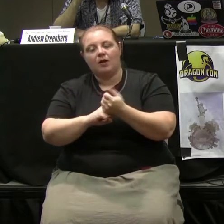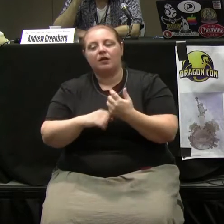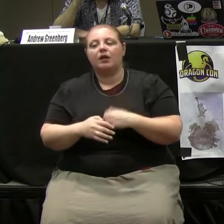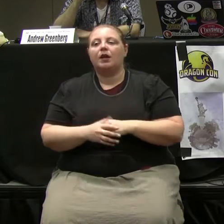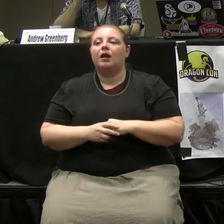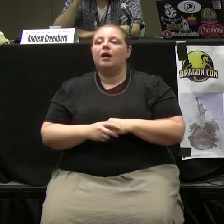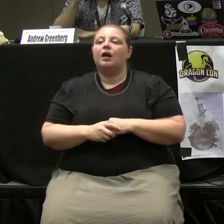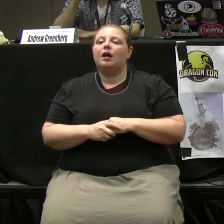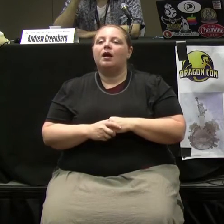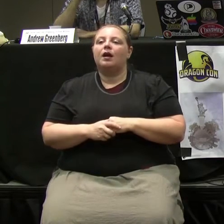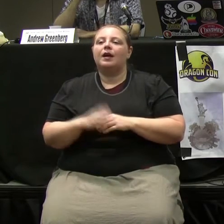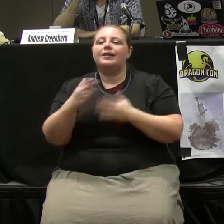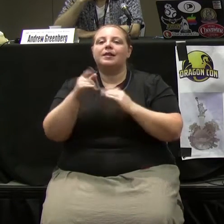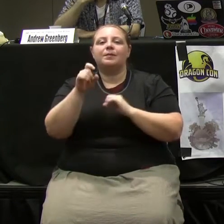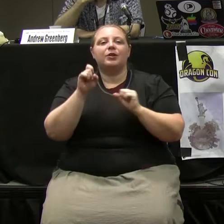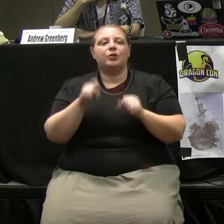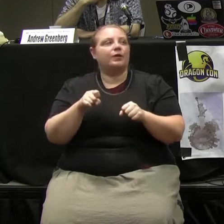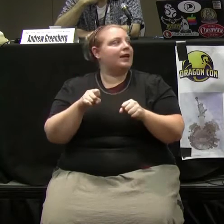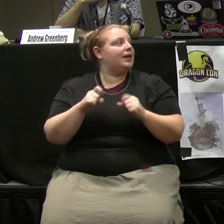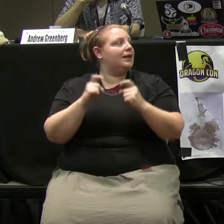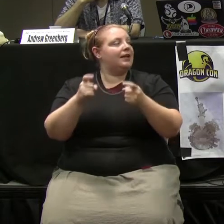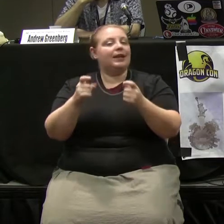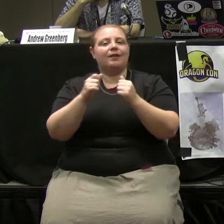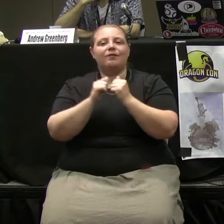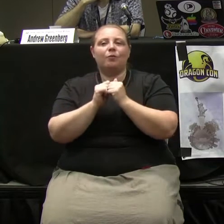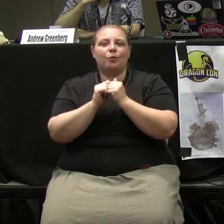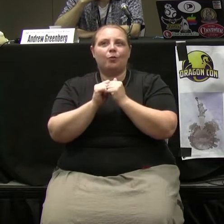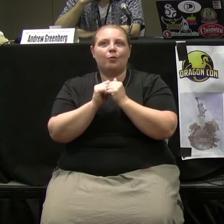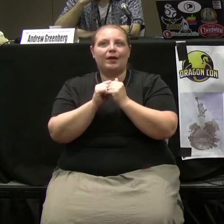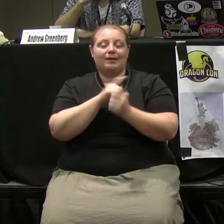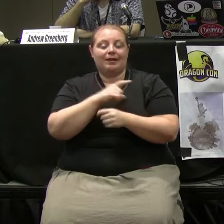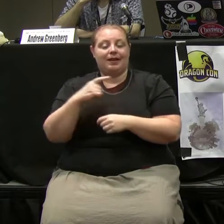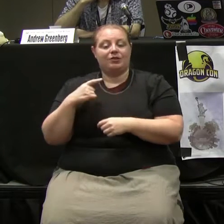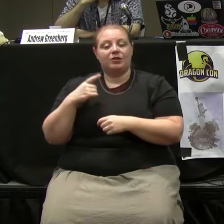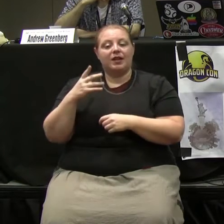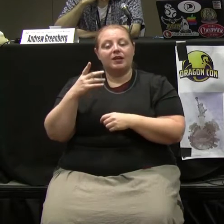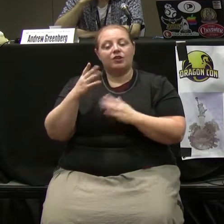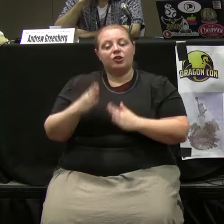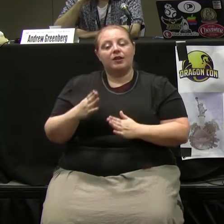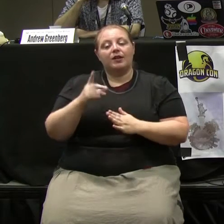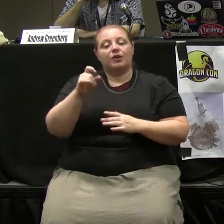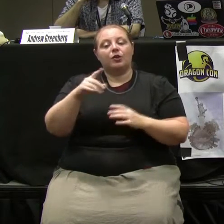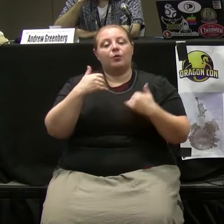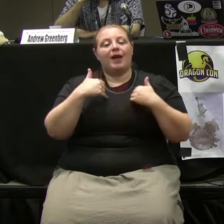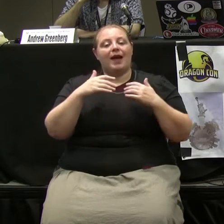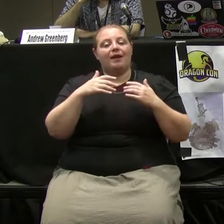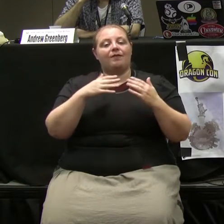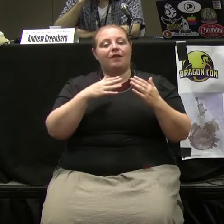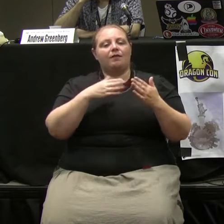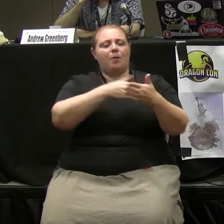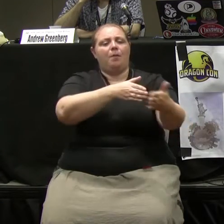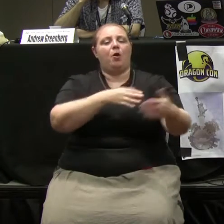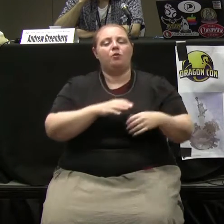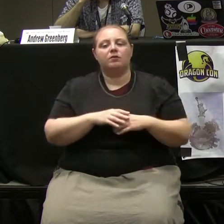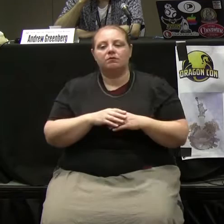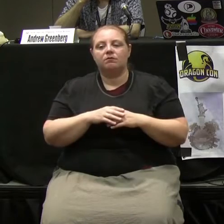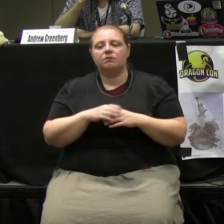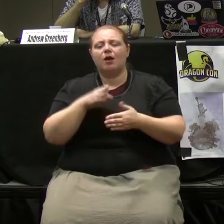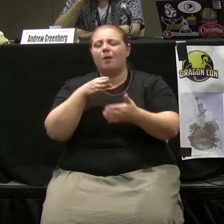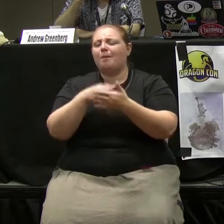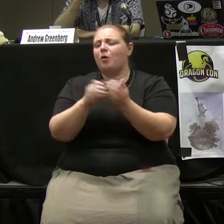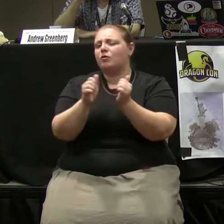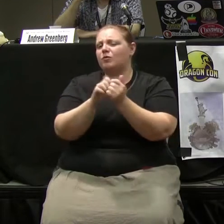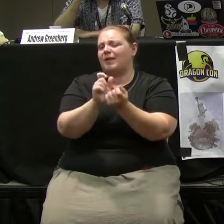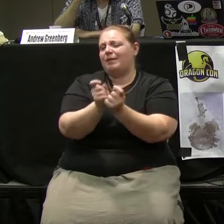not, those are something that you can wield for leverage with legislators. Start off with oppose, then move to oppose unless amended, and then say if you do this, I'll